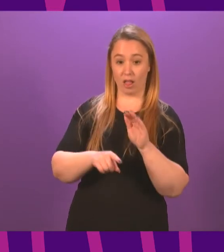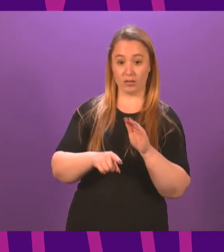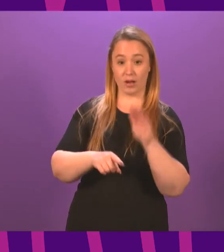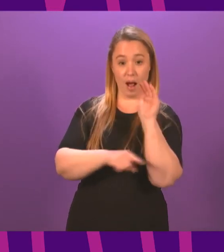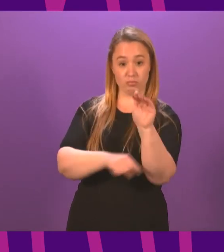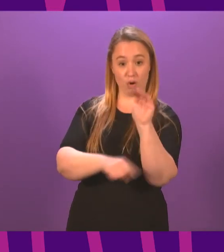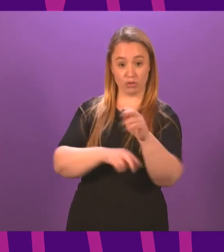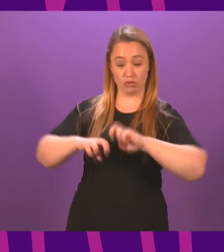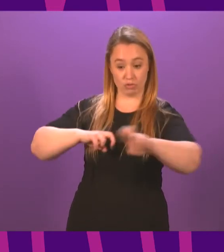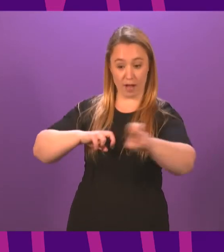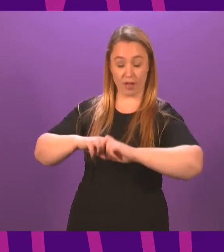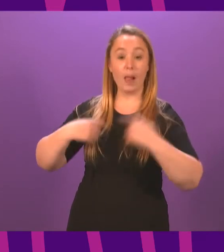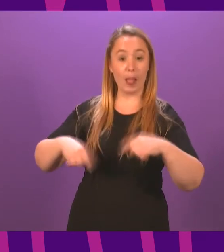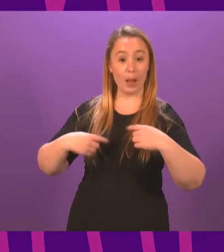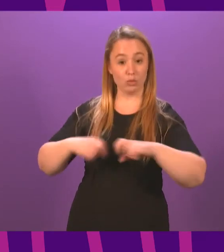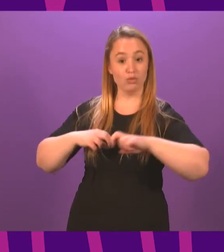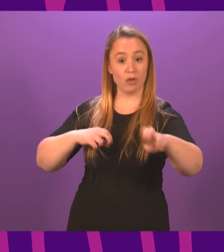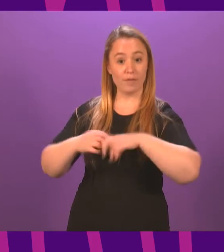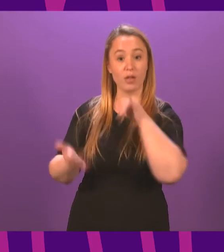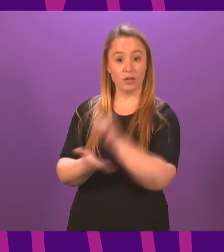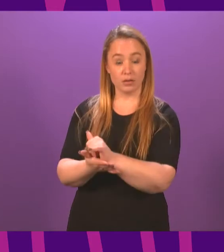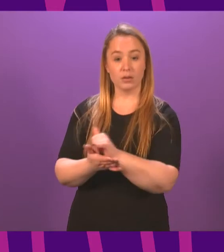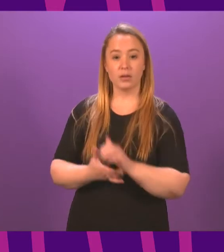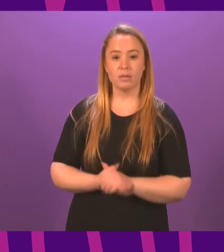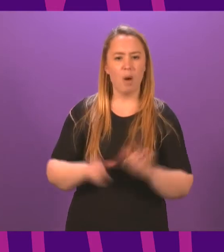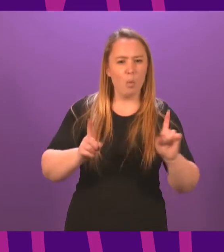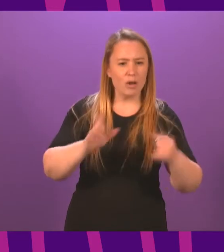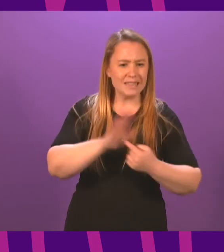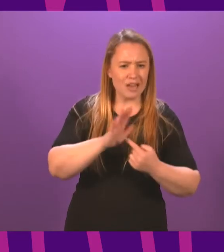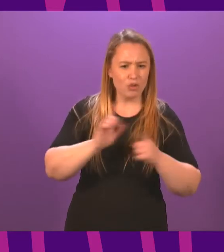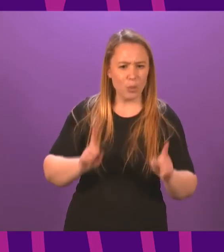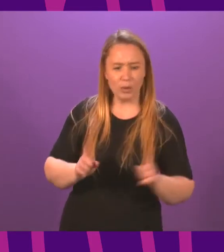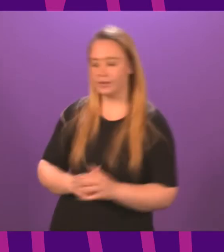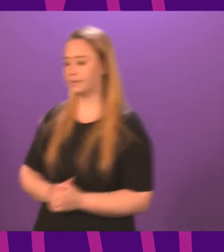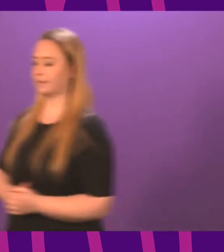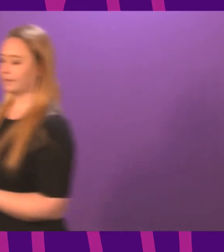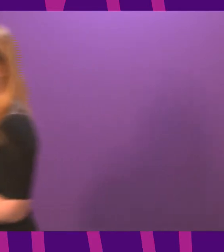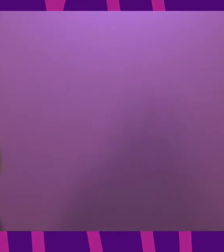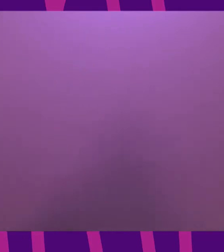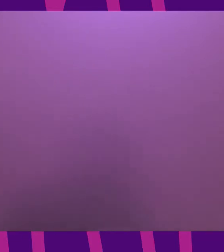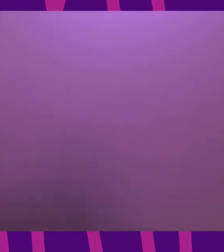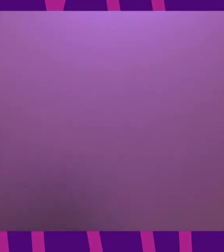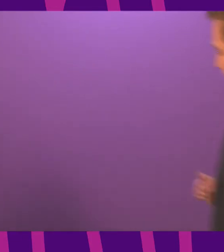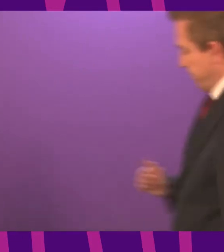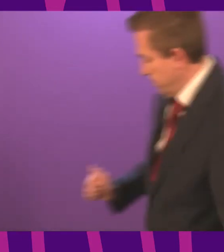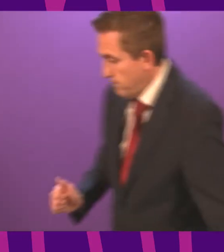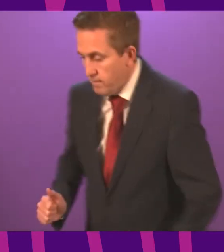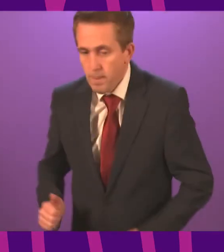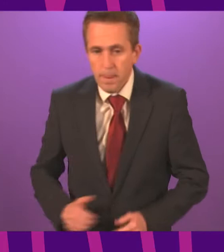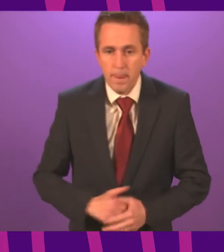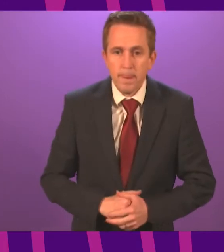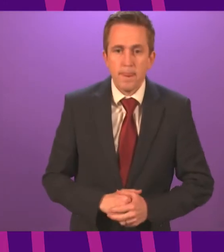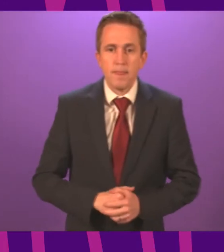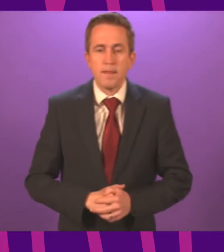you can still travel to the airport for the purpose of that flight. Polly McNeill. Yes, that's what I thought was the case, and I think